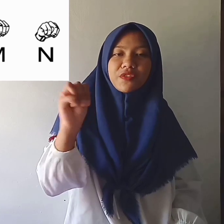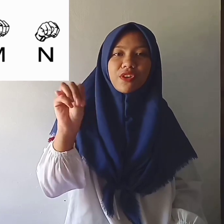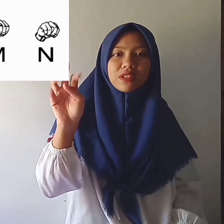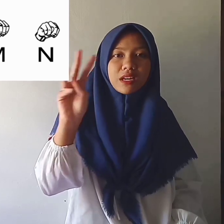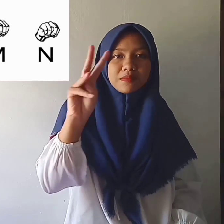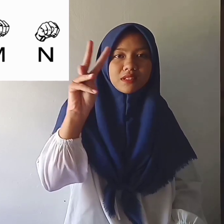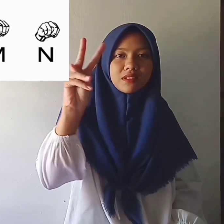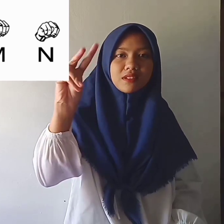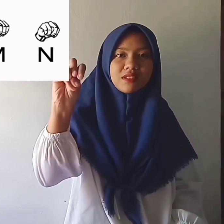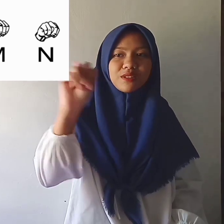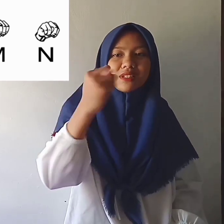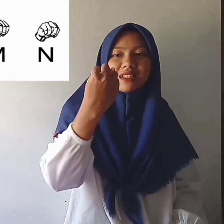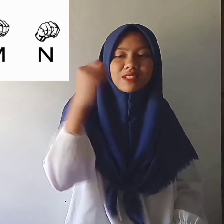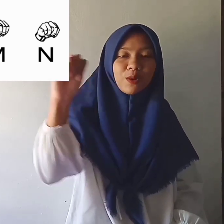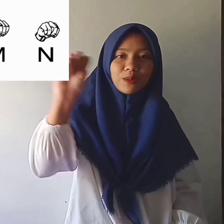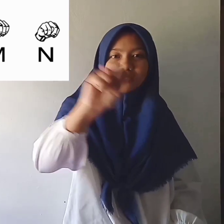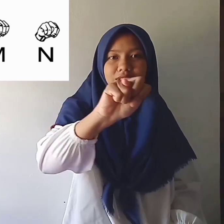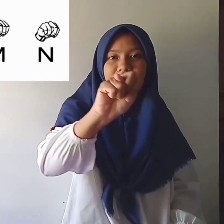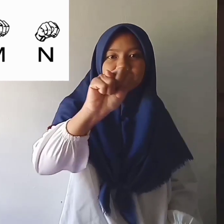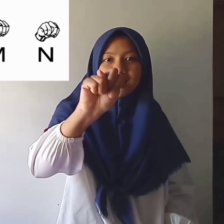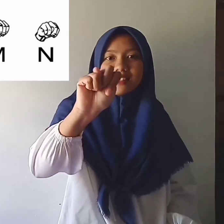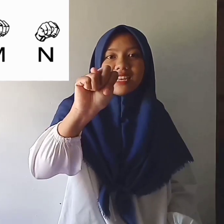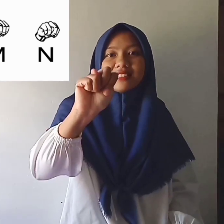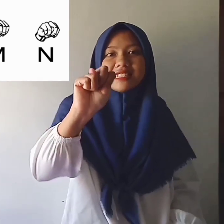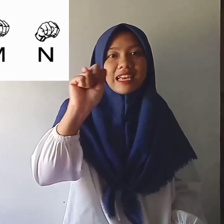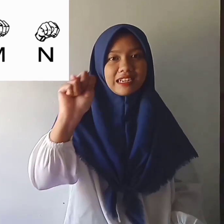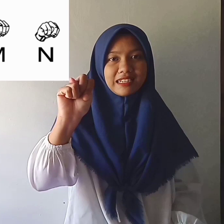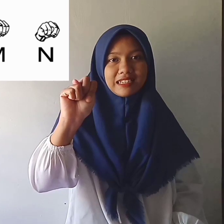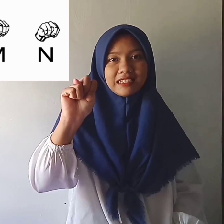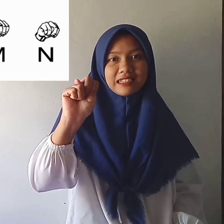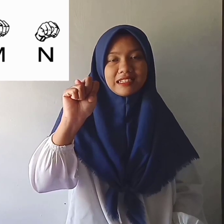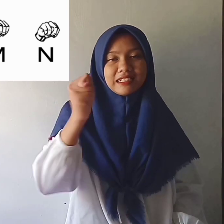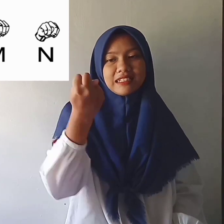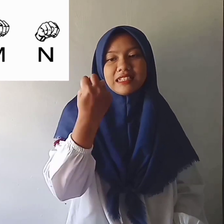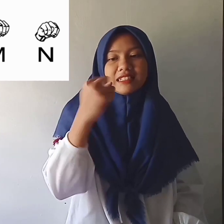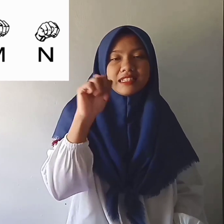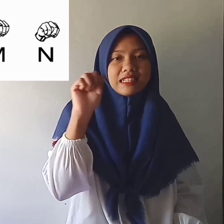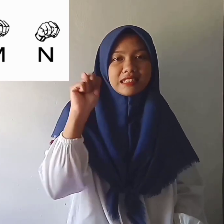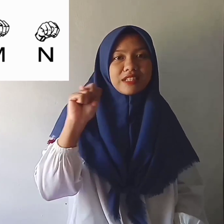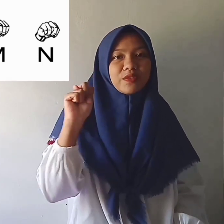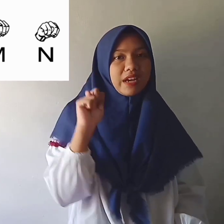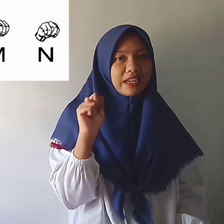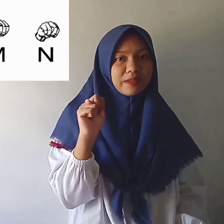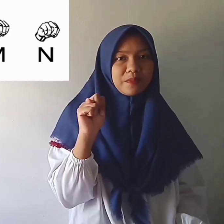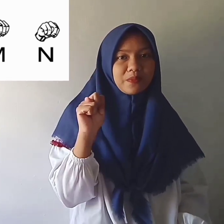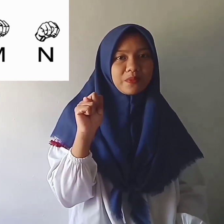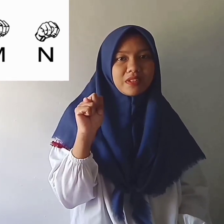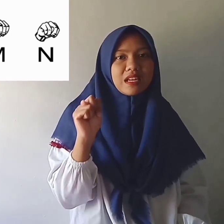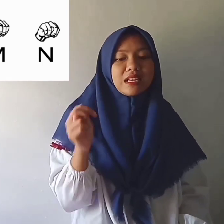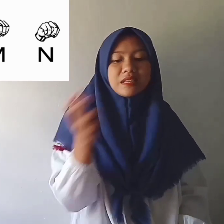your thumbs into the next hole. That is N. This stands for N. Let's repeat